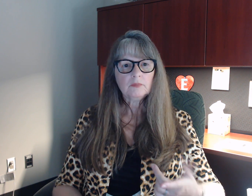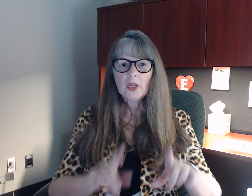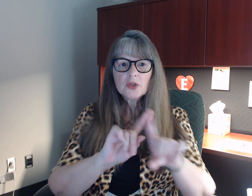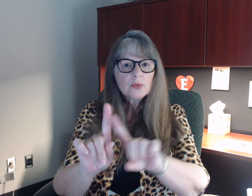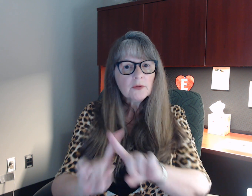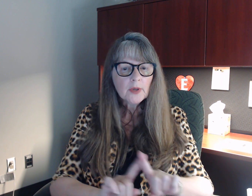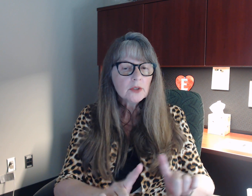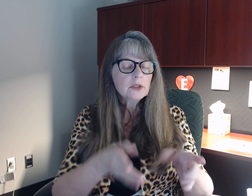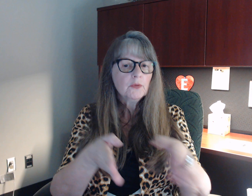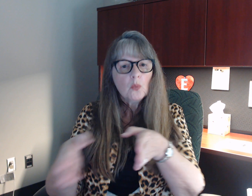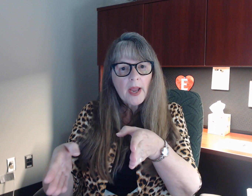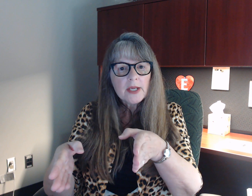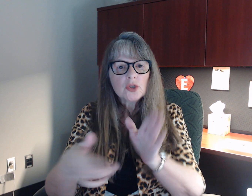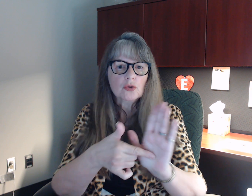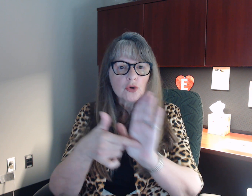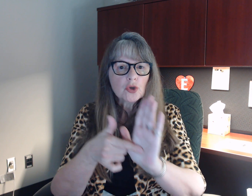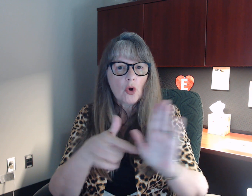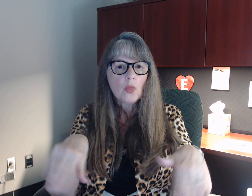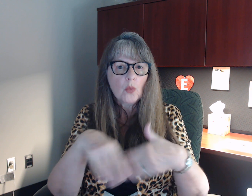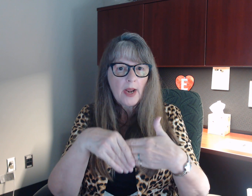So different ways to show the wedding.